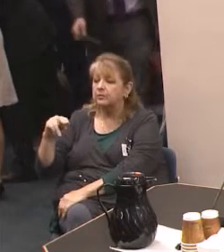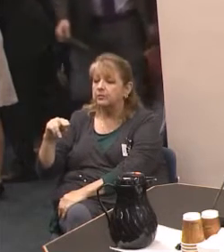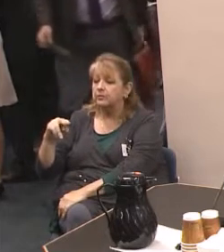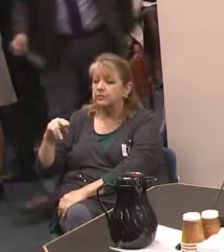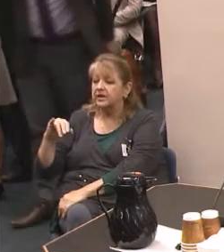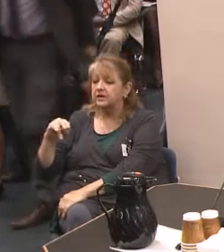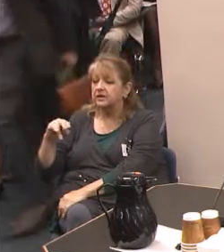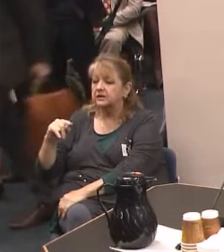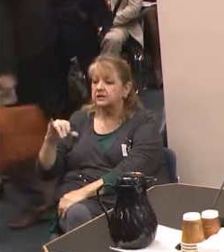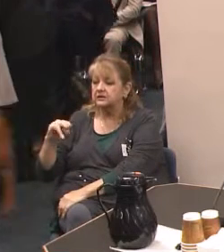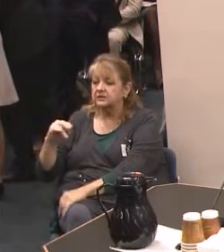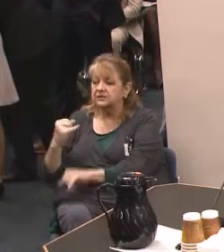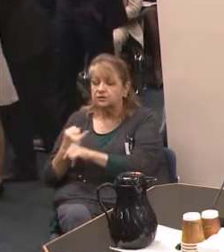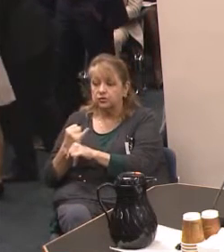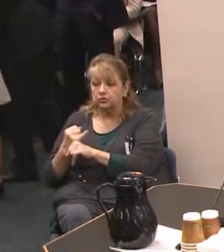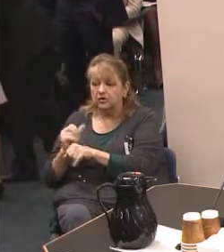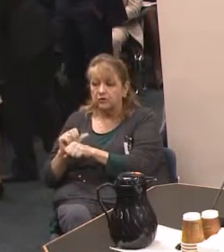with